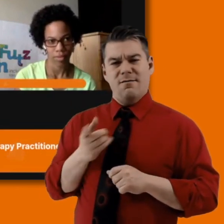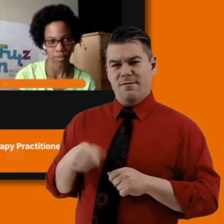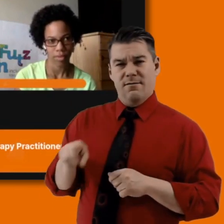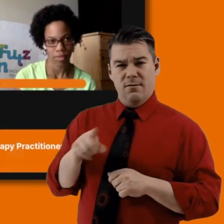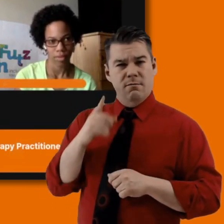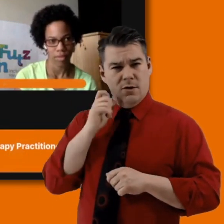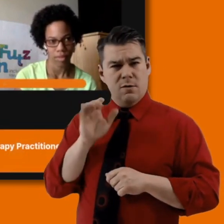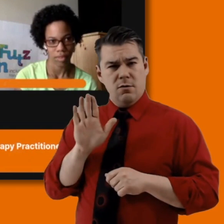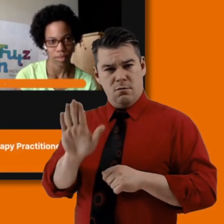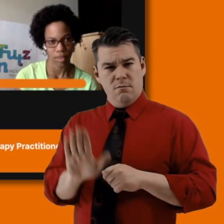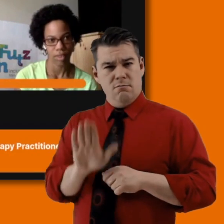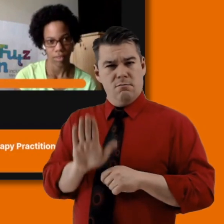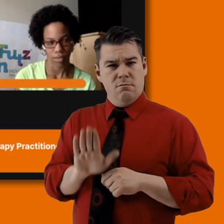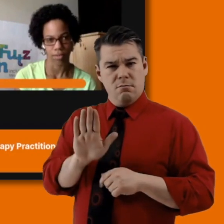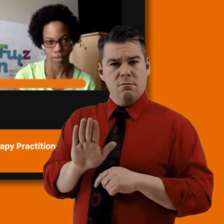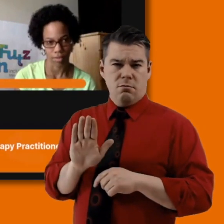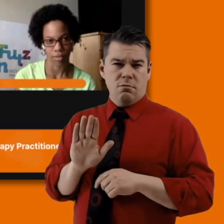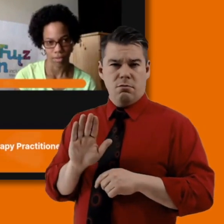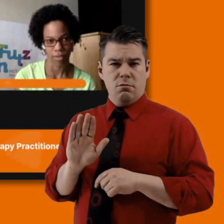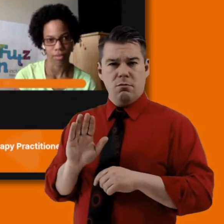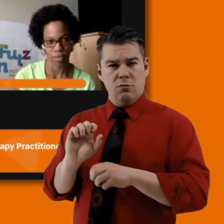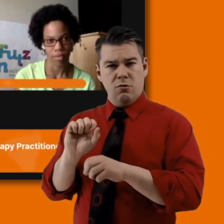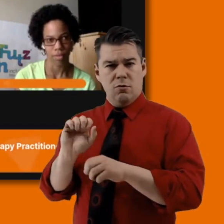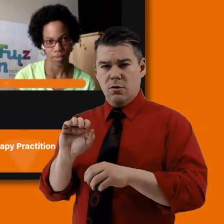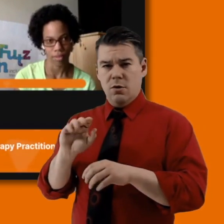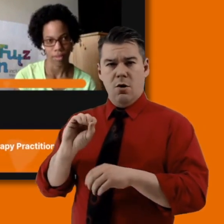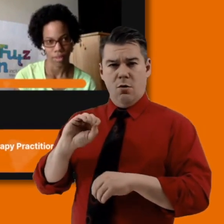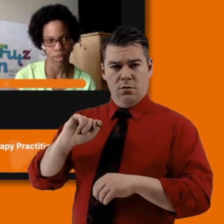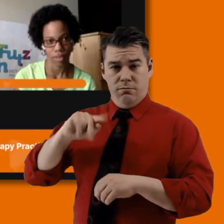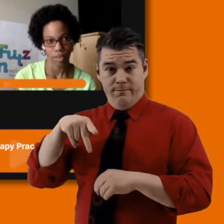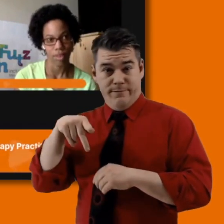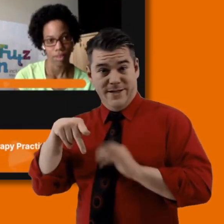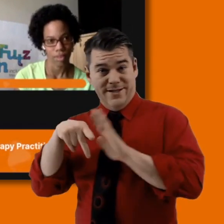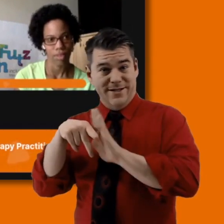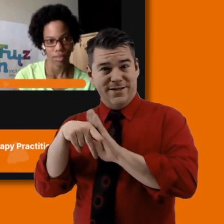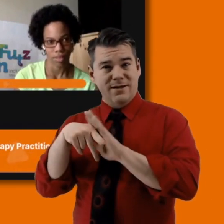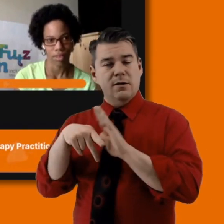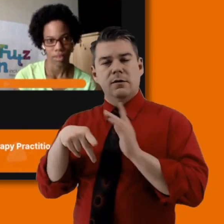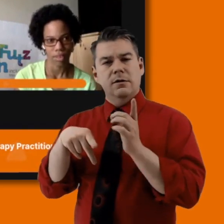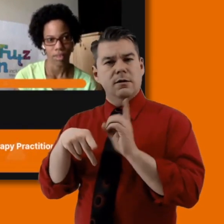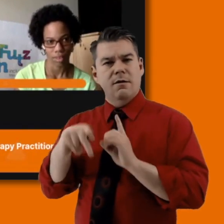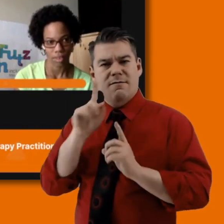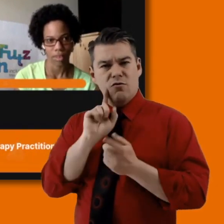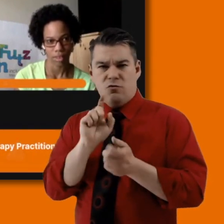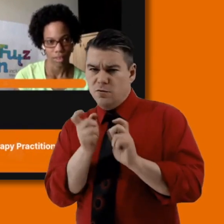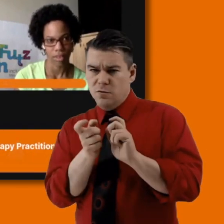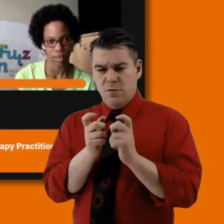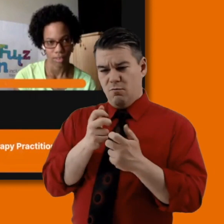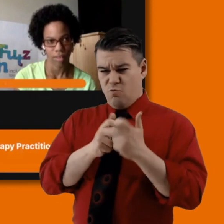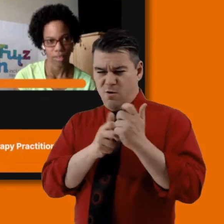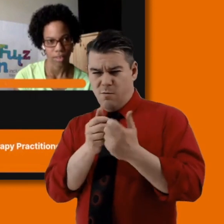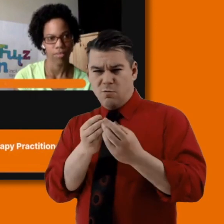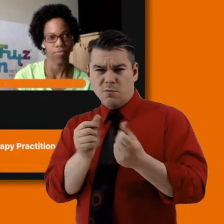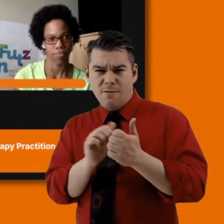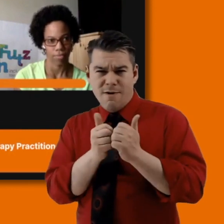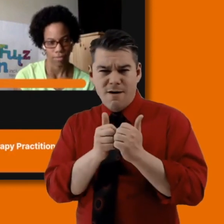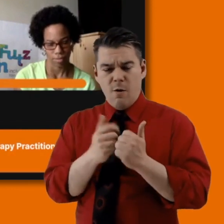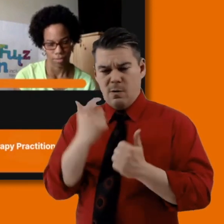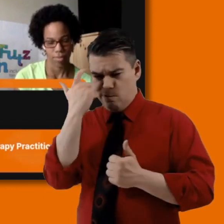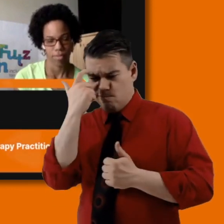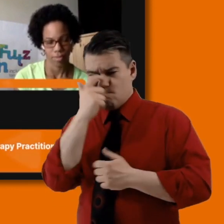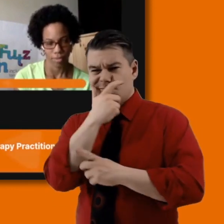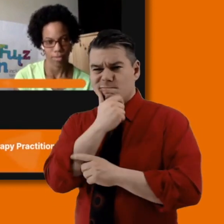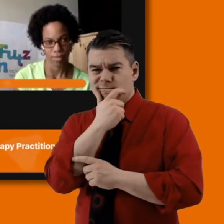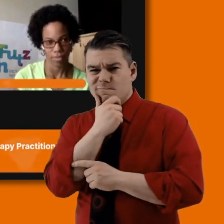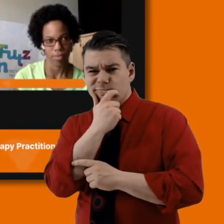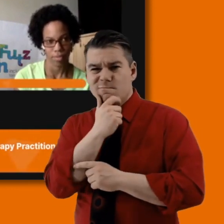as practitioners. This is what they're built for. They're built for change. They're built for problem solving. They're built for critical